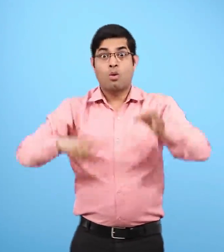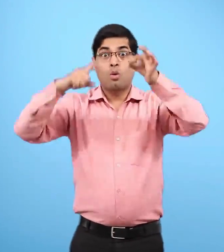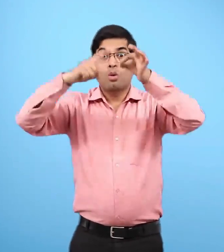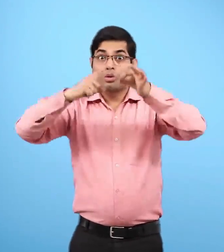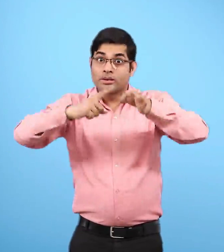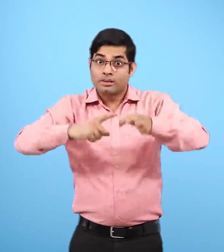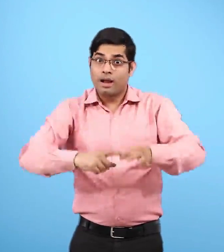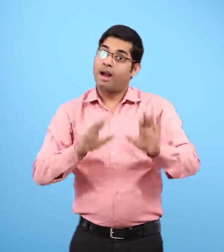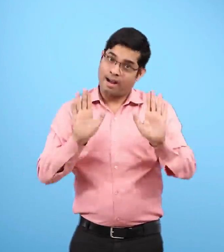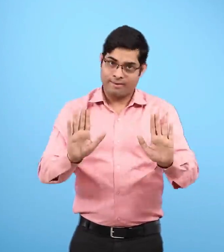and a question.